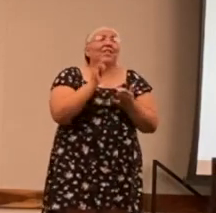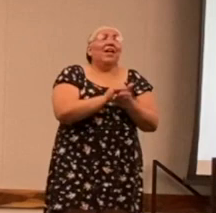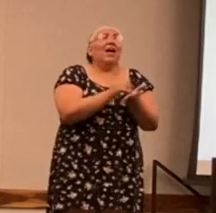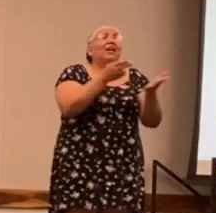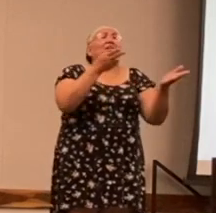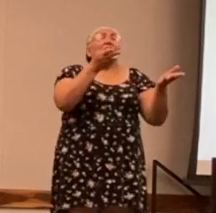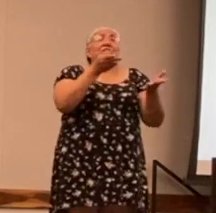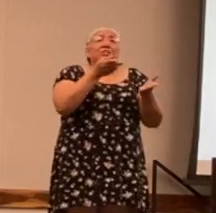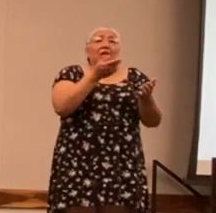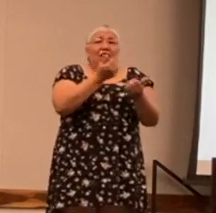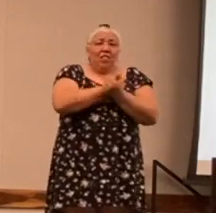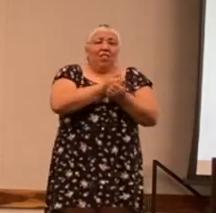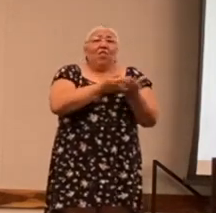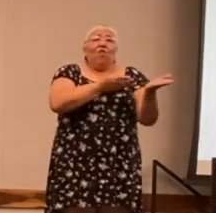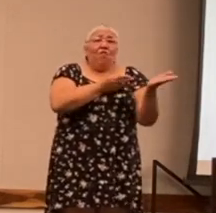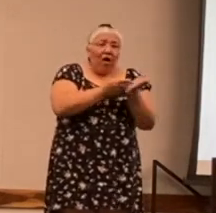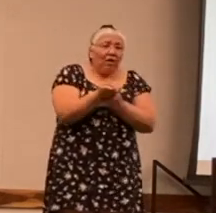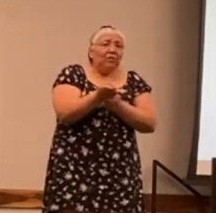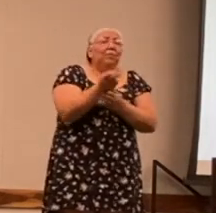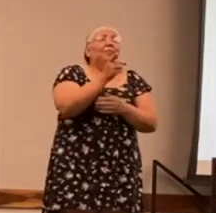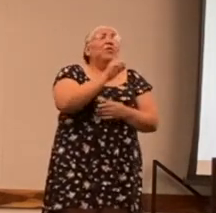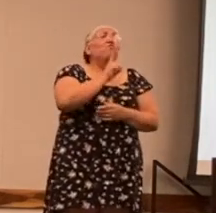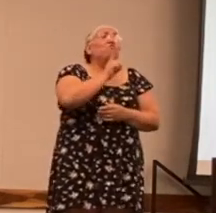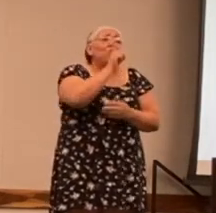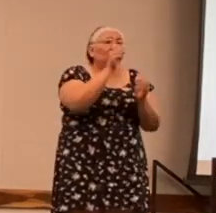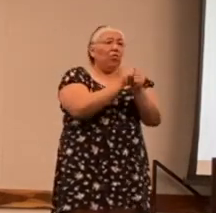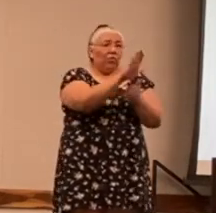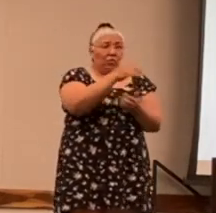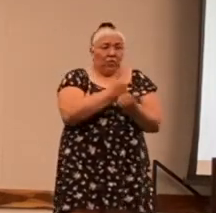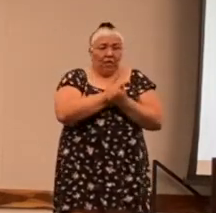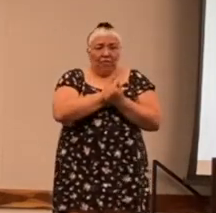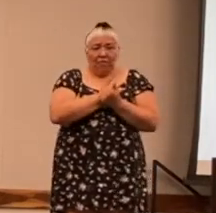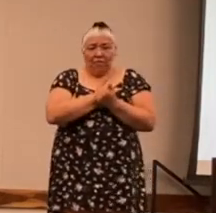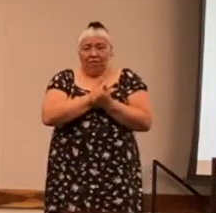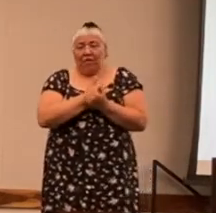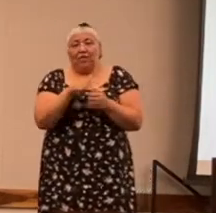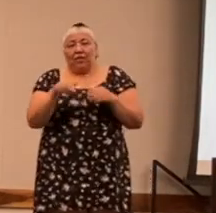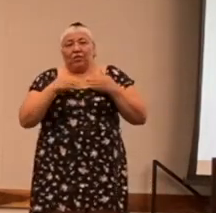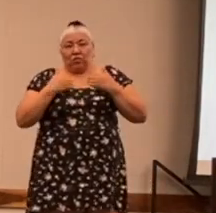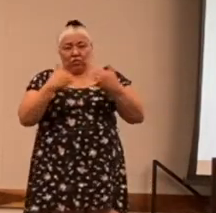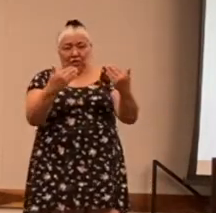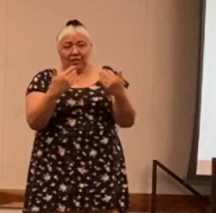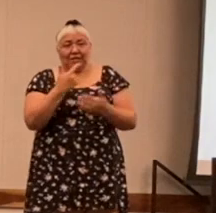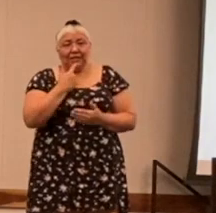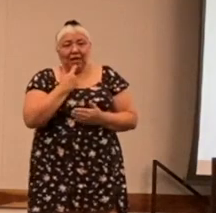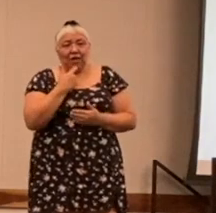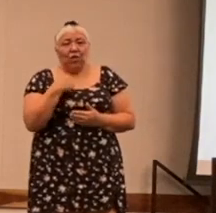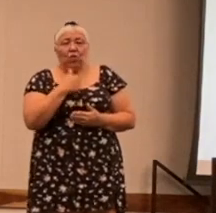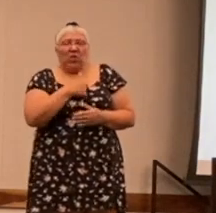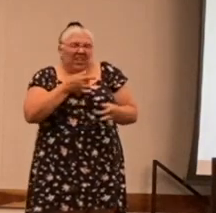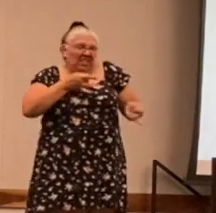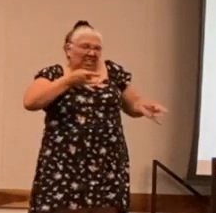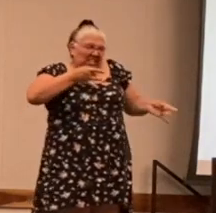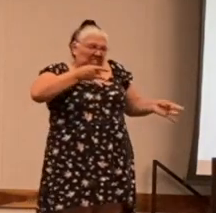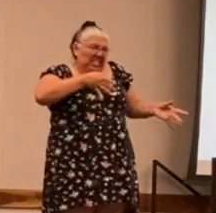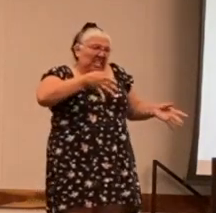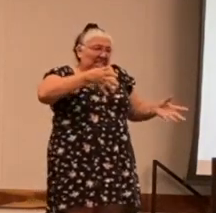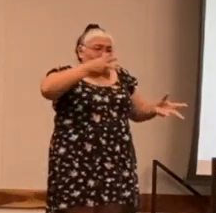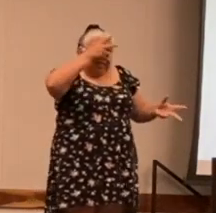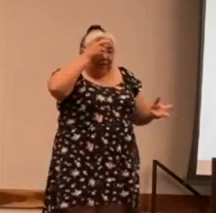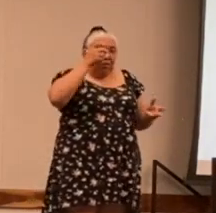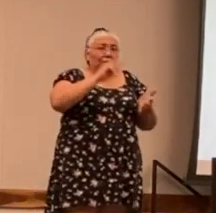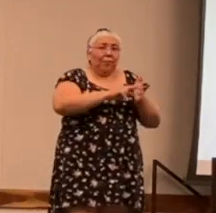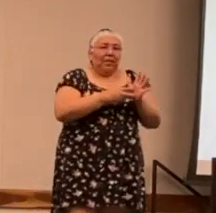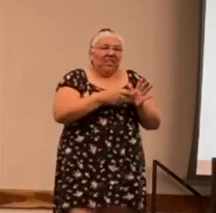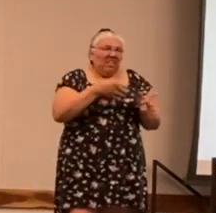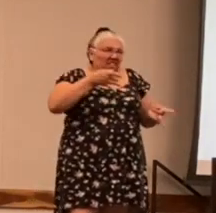honestly and be real with your love. Right? It goes on to say that we need to detest evil, which means